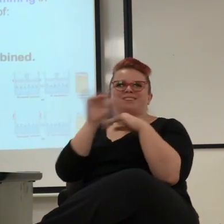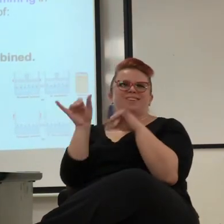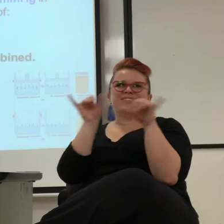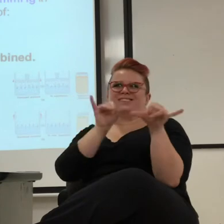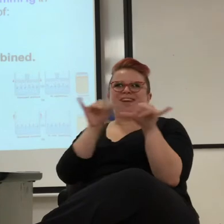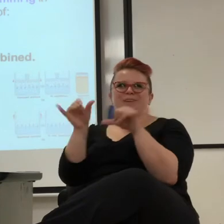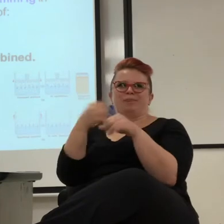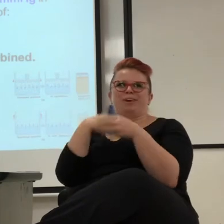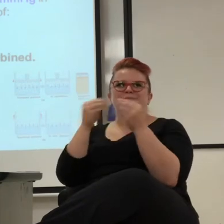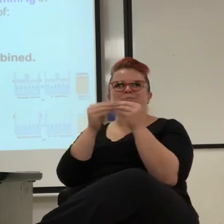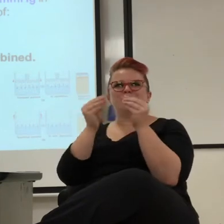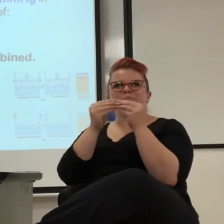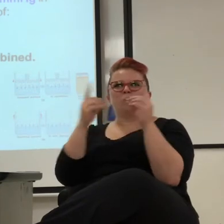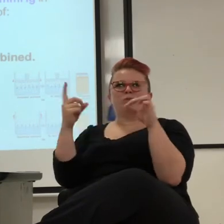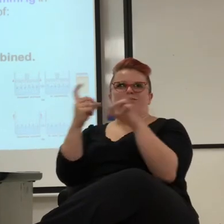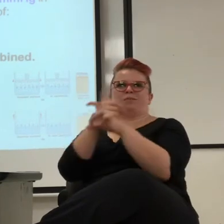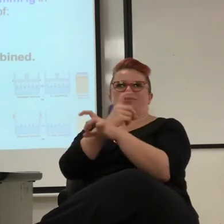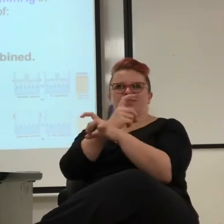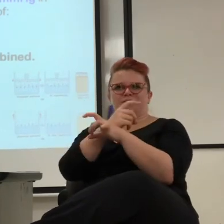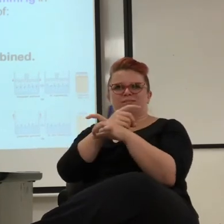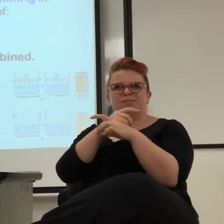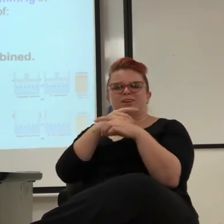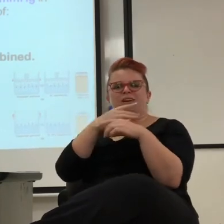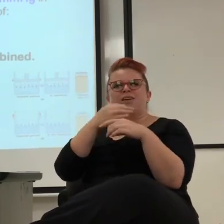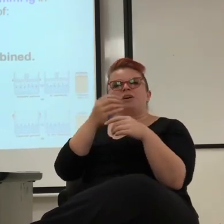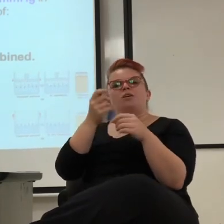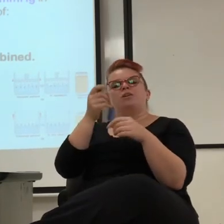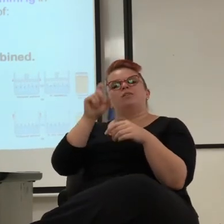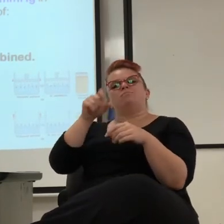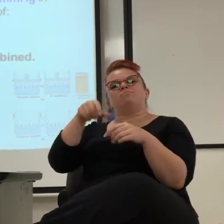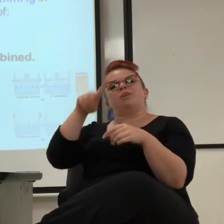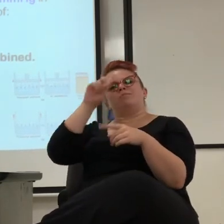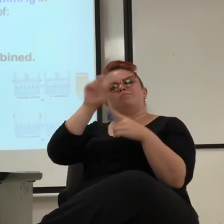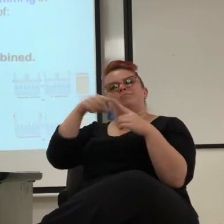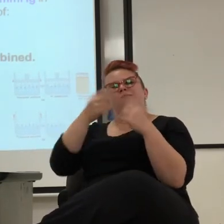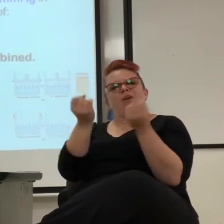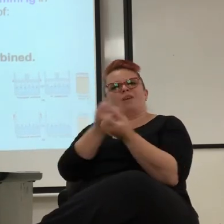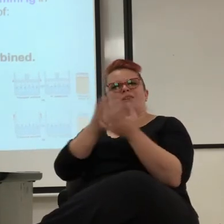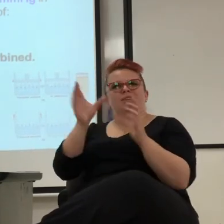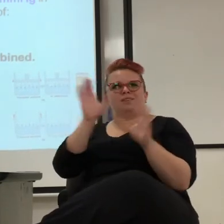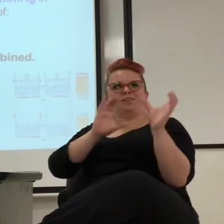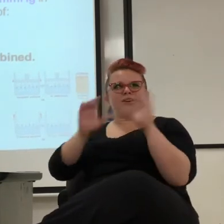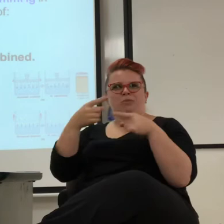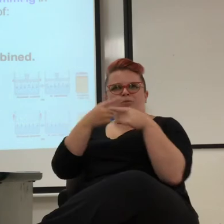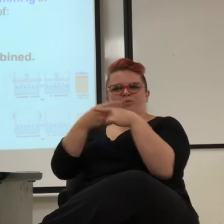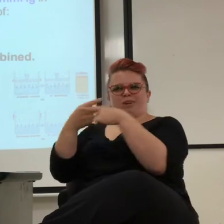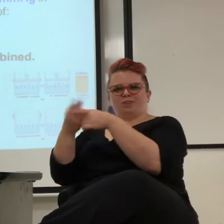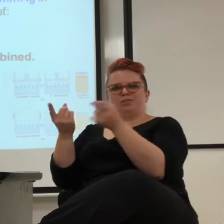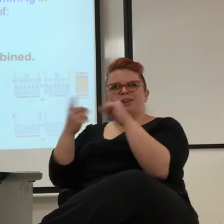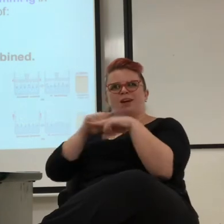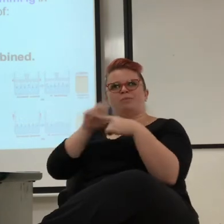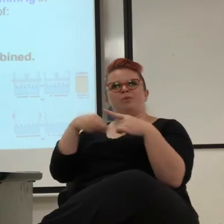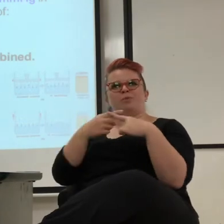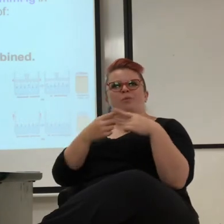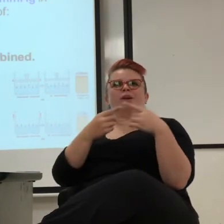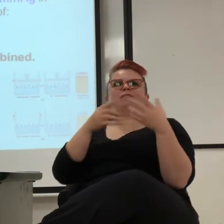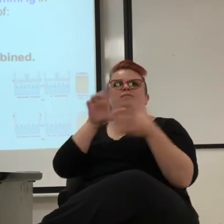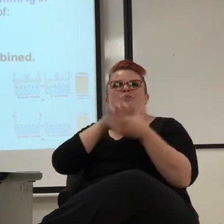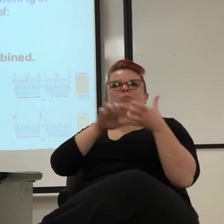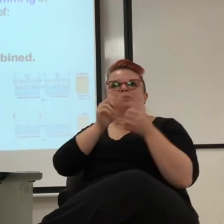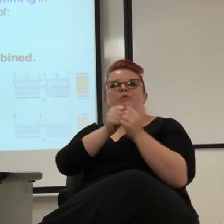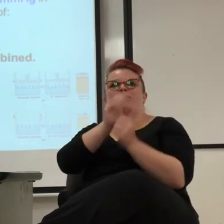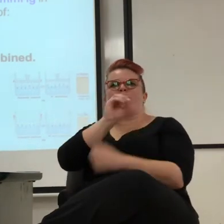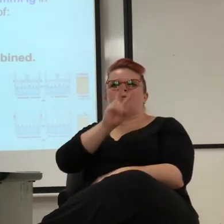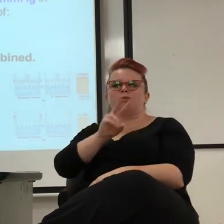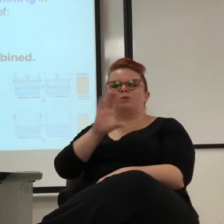we have to consider all of the things that are chemically reacted or combined with O2 and CO2. So let me tell you